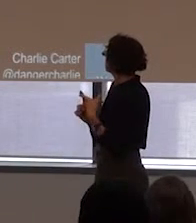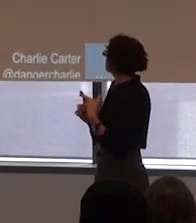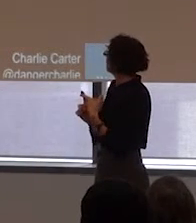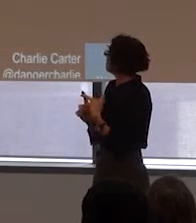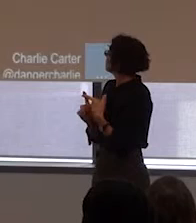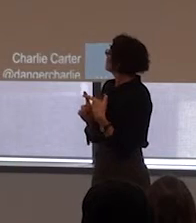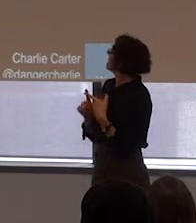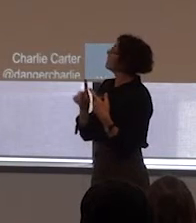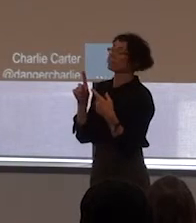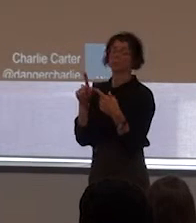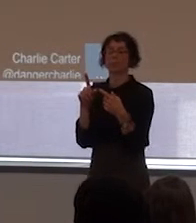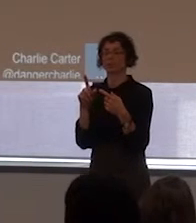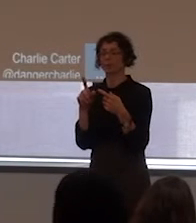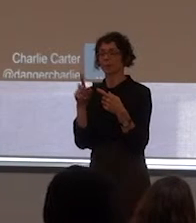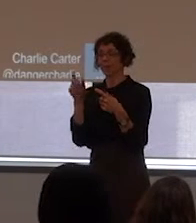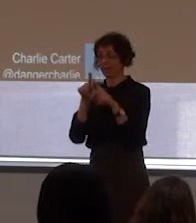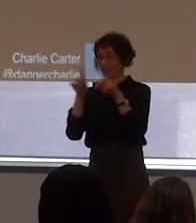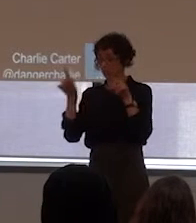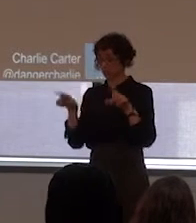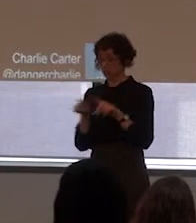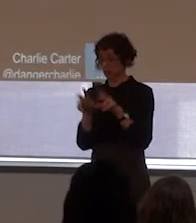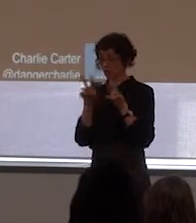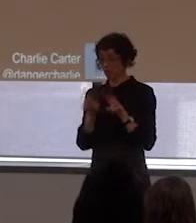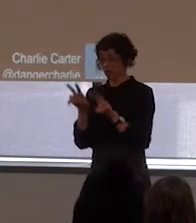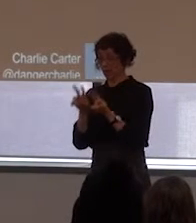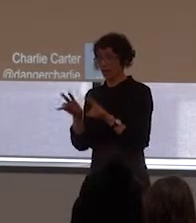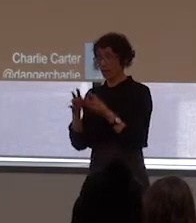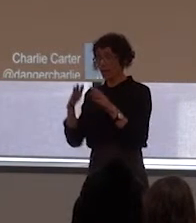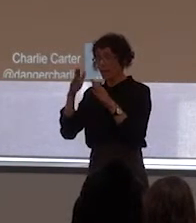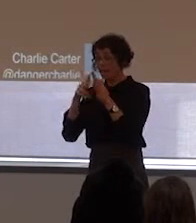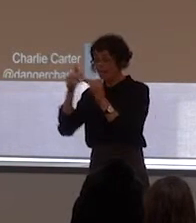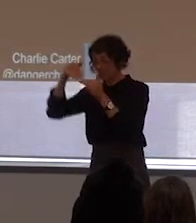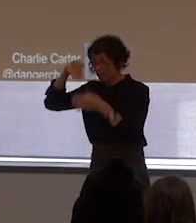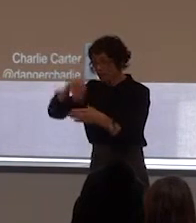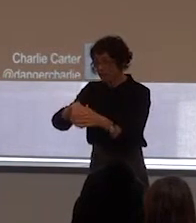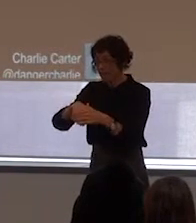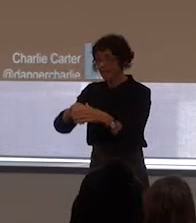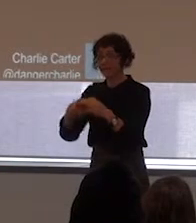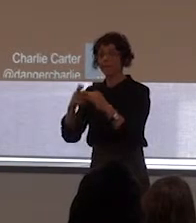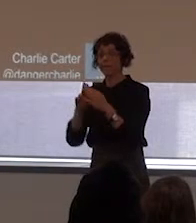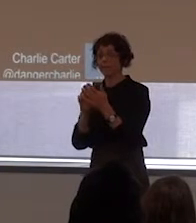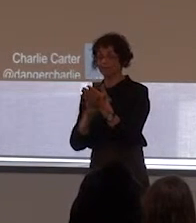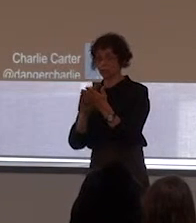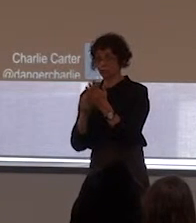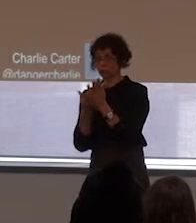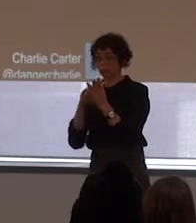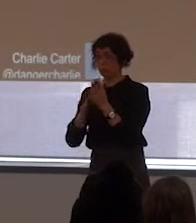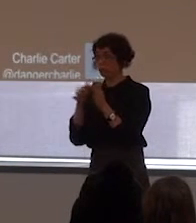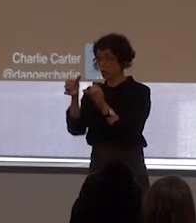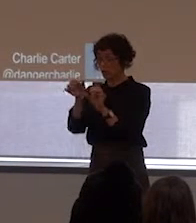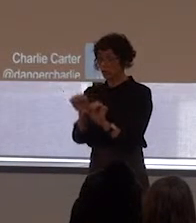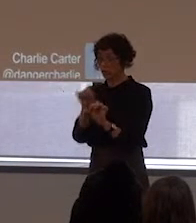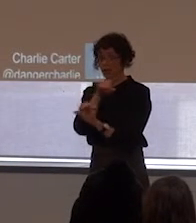Chrome and Chrome Vox has a screen reader built in. Now, if you use Chrome already, all you need to go is go into